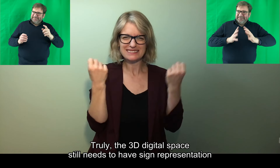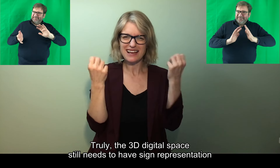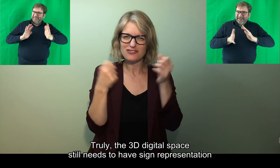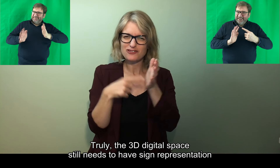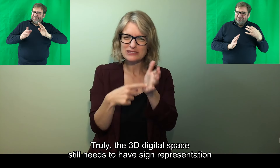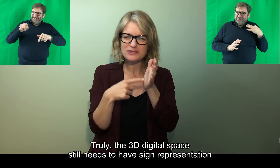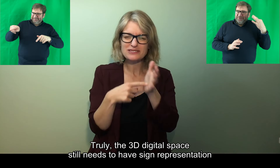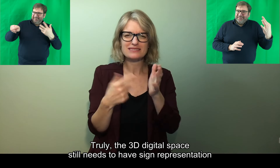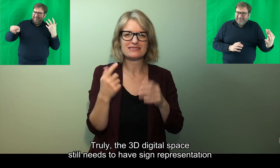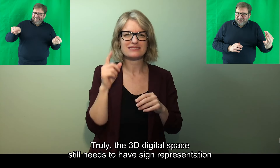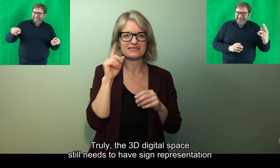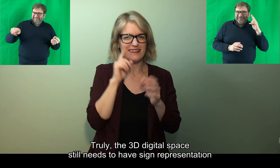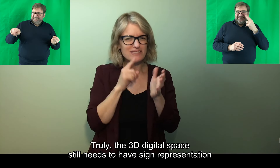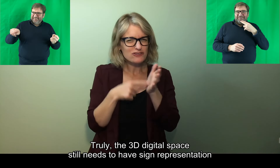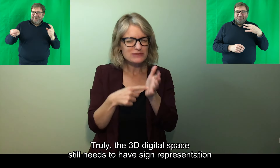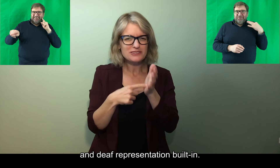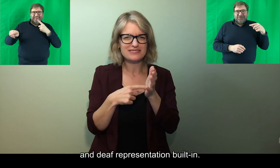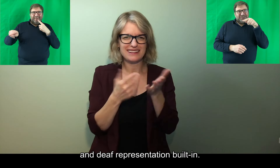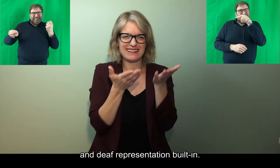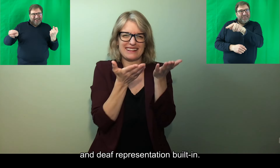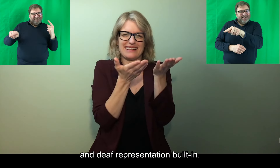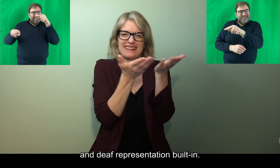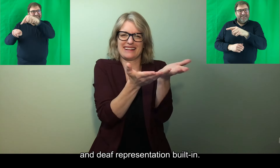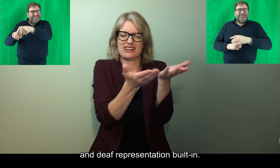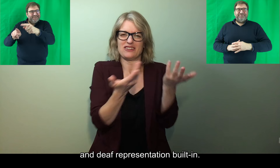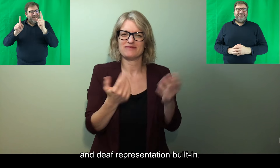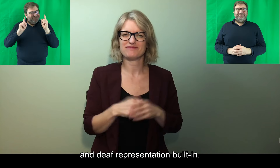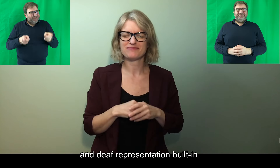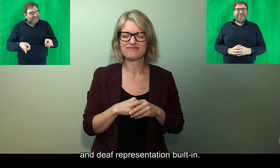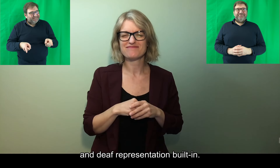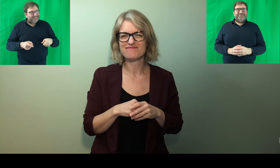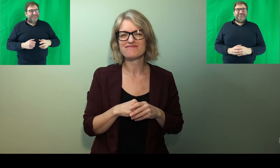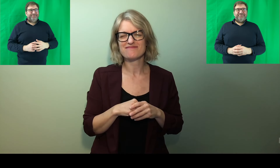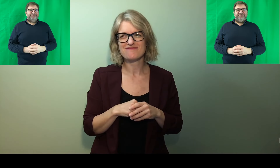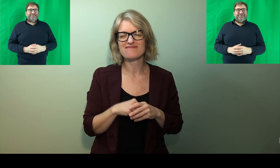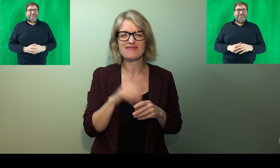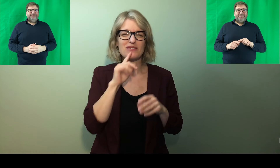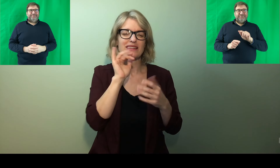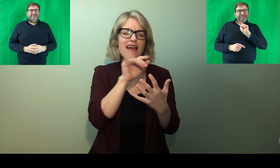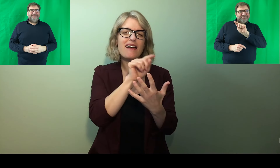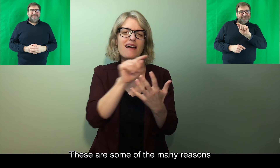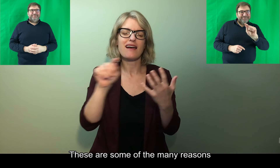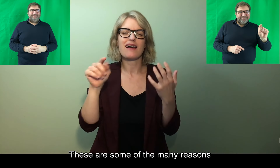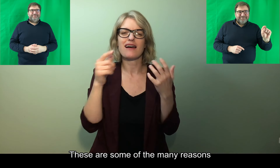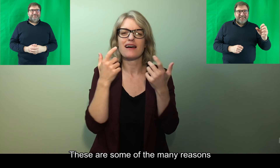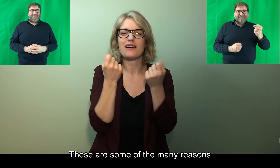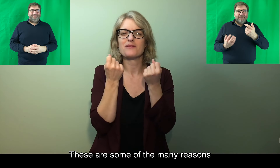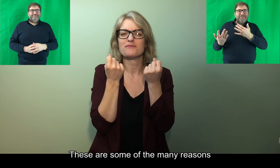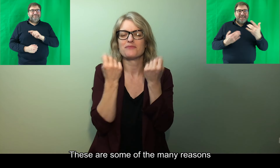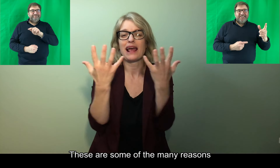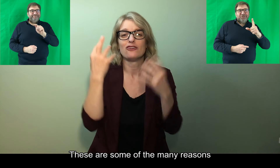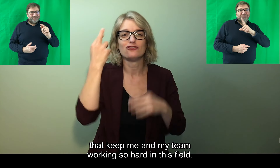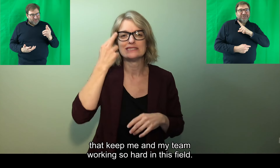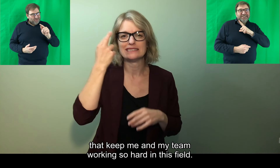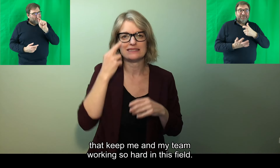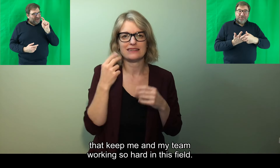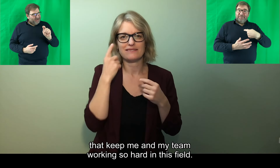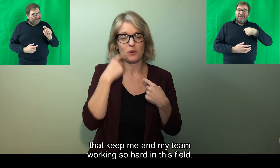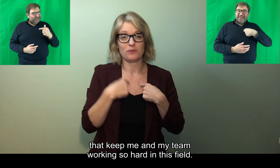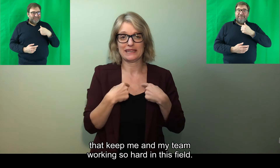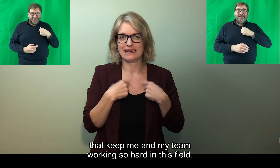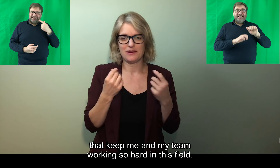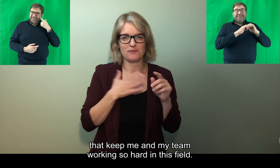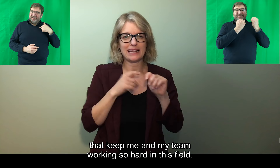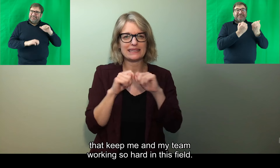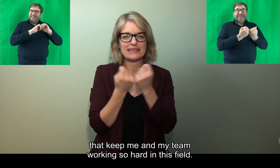to have sign representation and deaf representation built in. These are some of the many reasons that